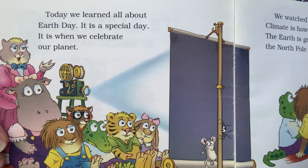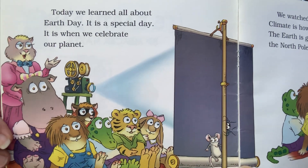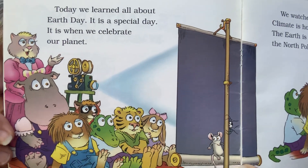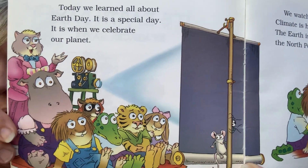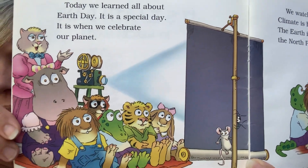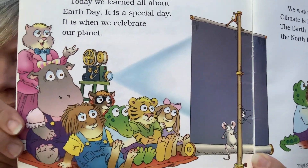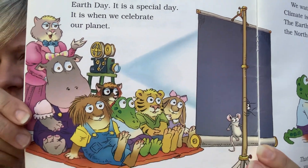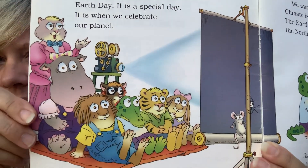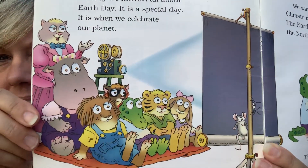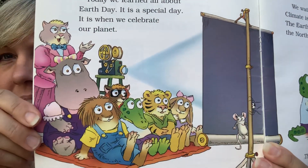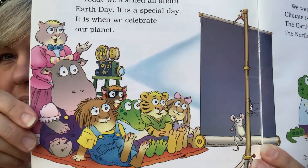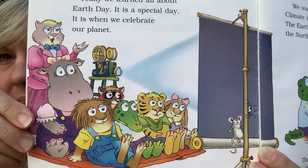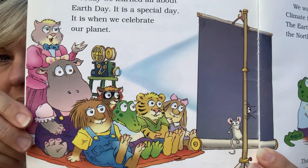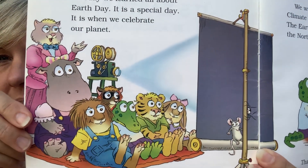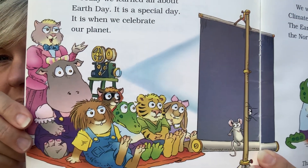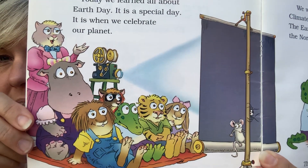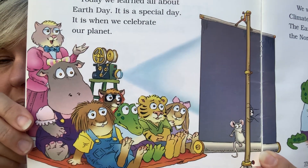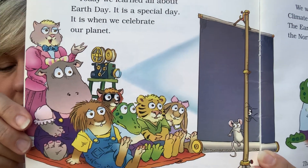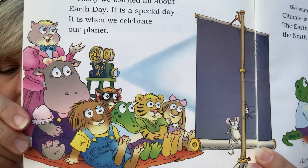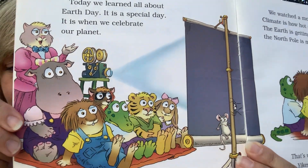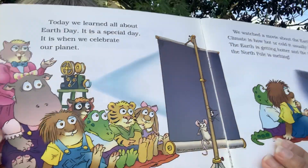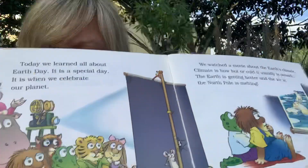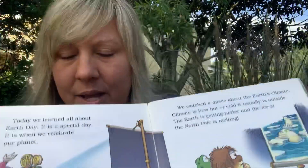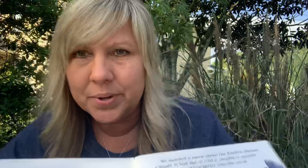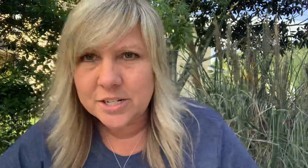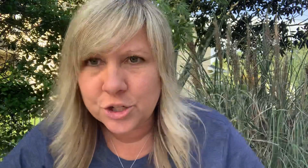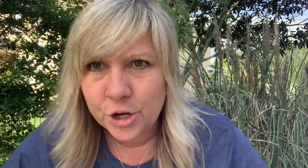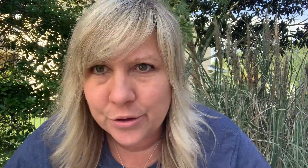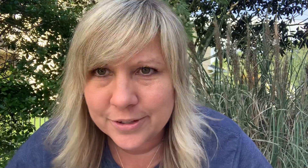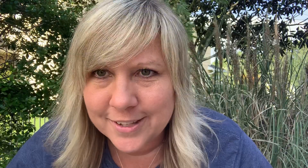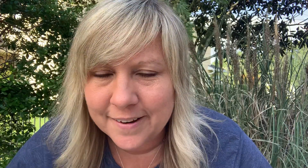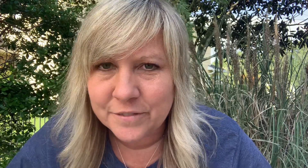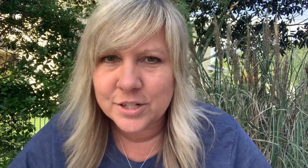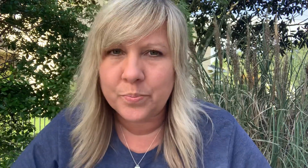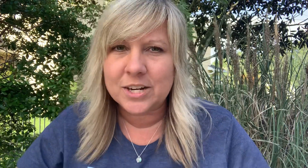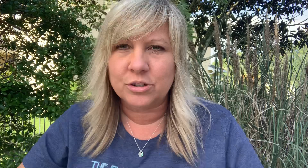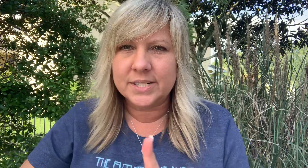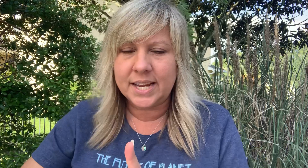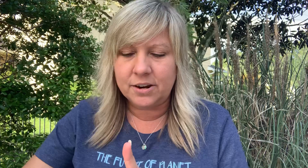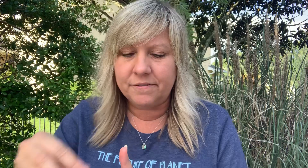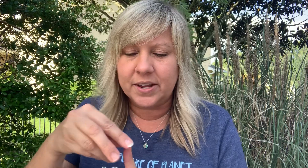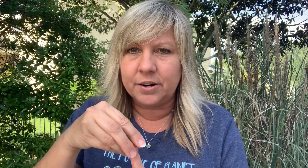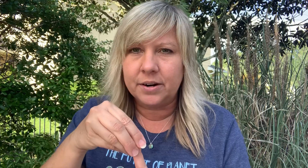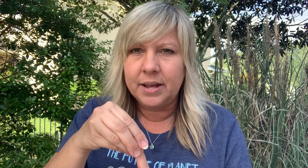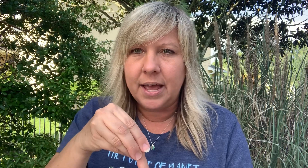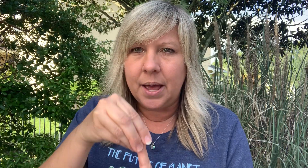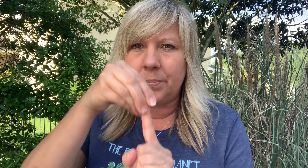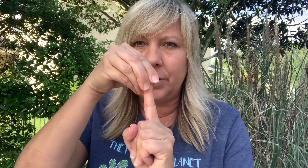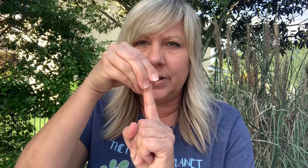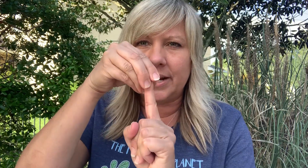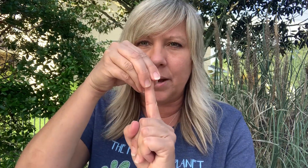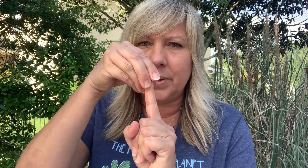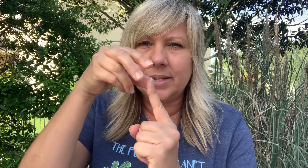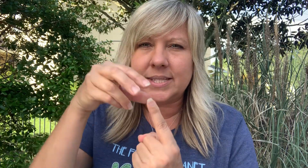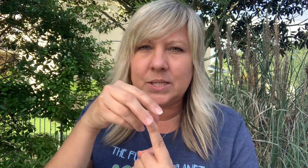our planet. I meant to show you the sign for special. Take your finger and pull it up.